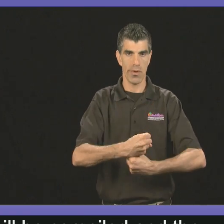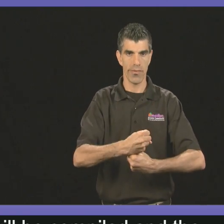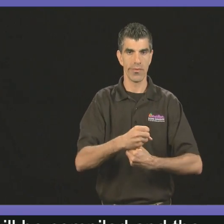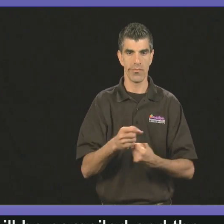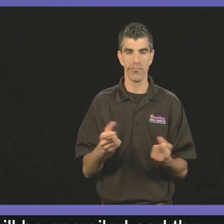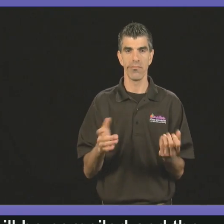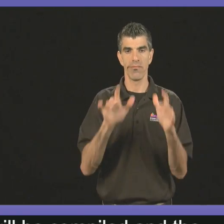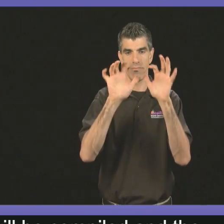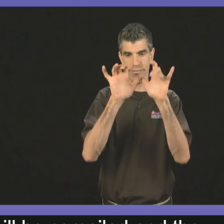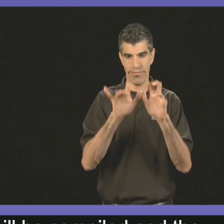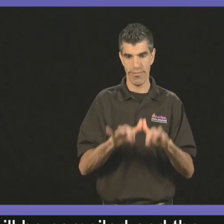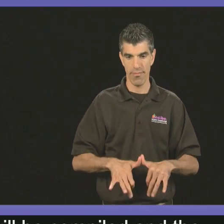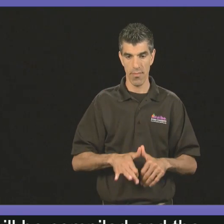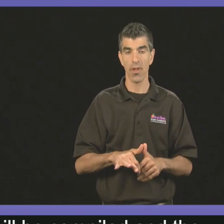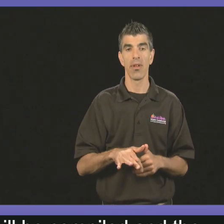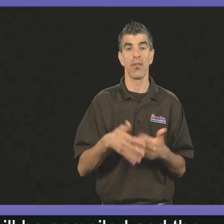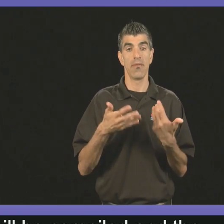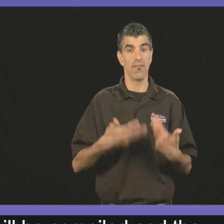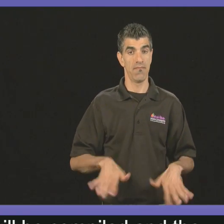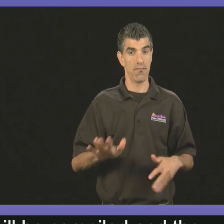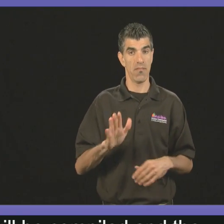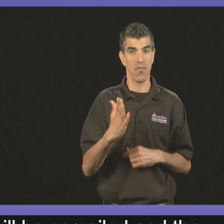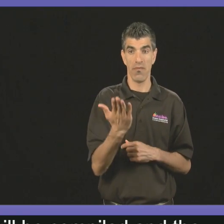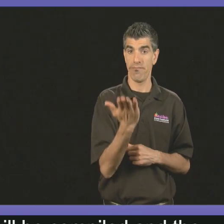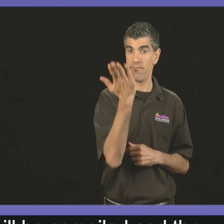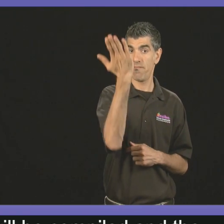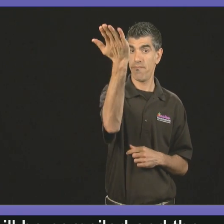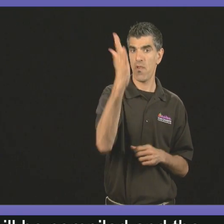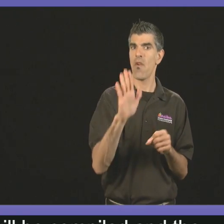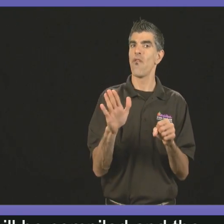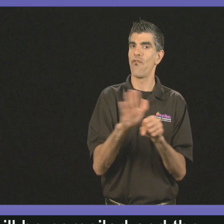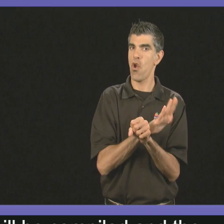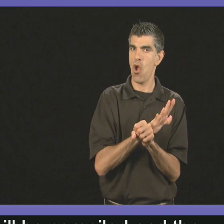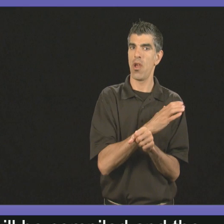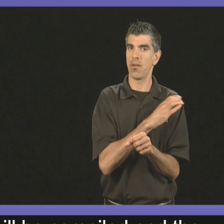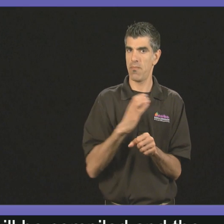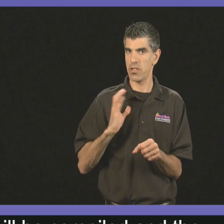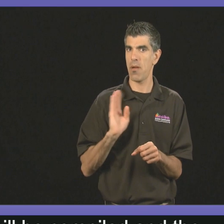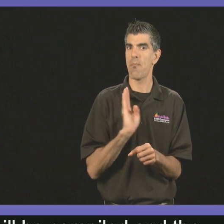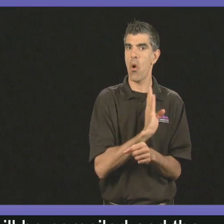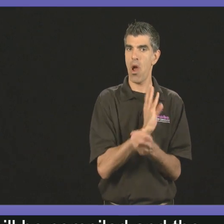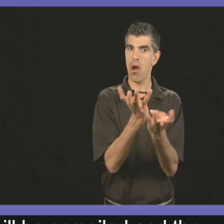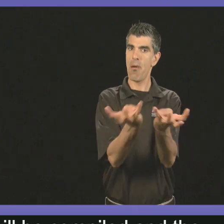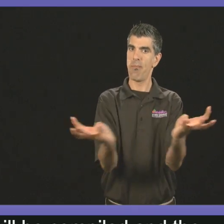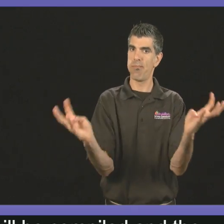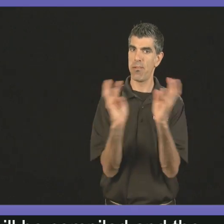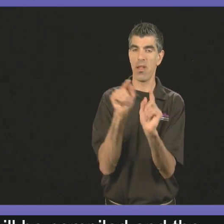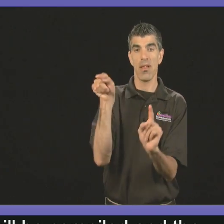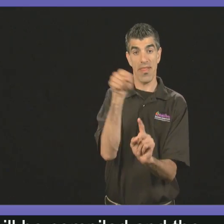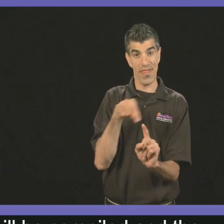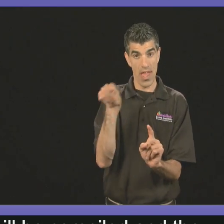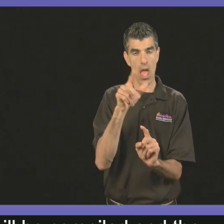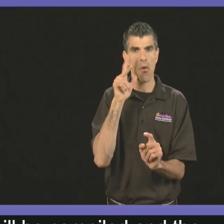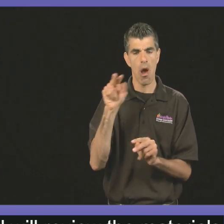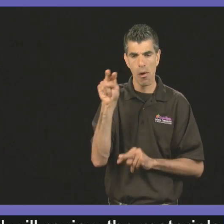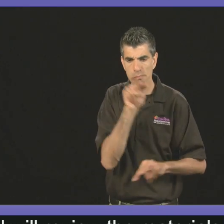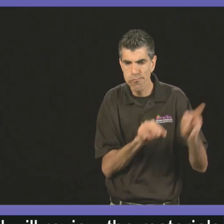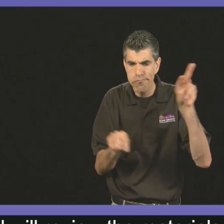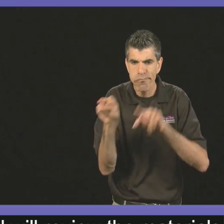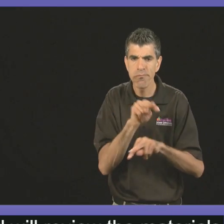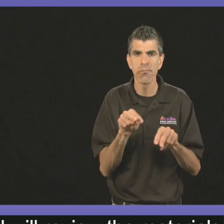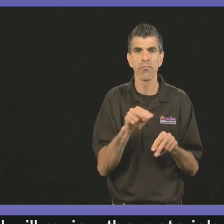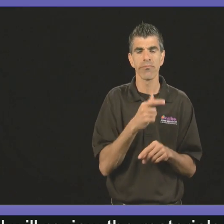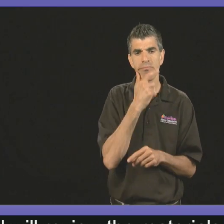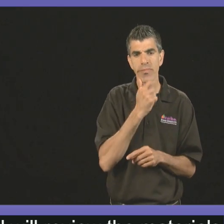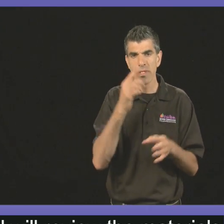A summary will be compiled, and the information will be given to the full board. The